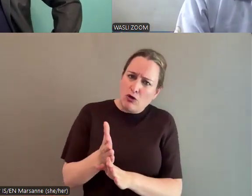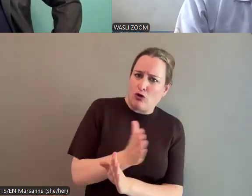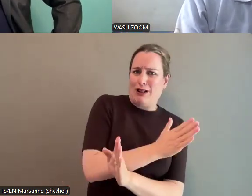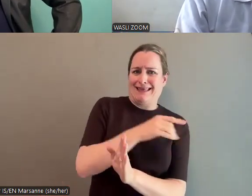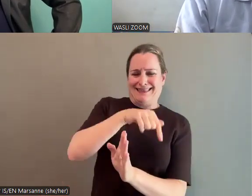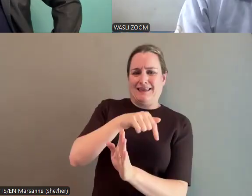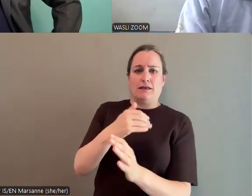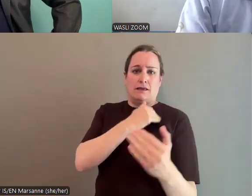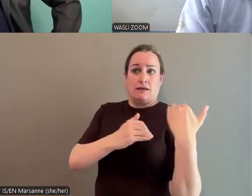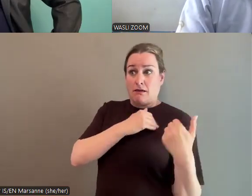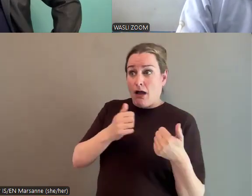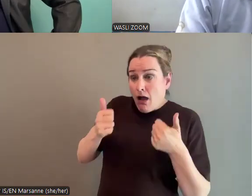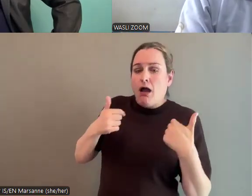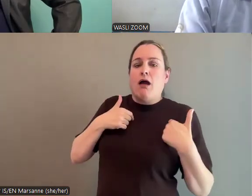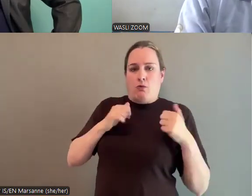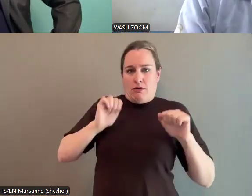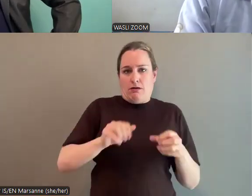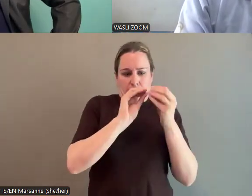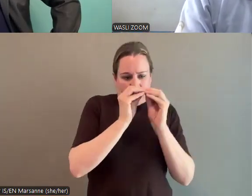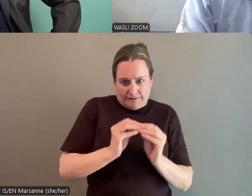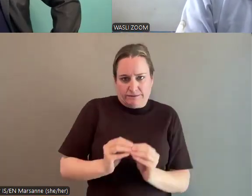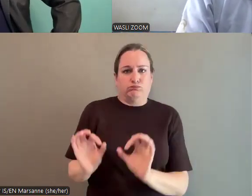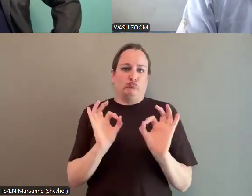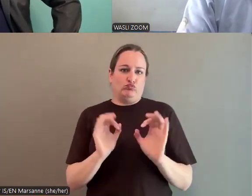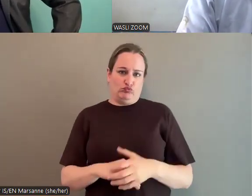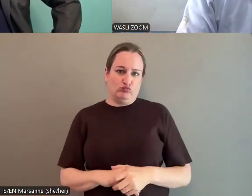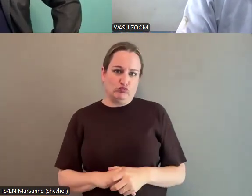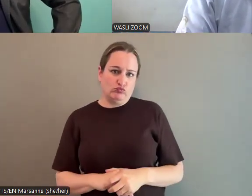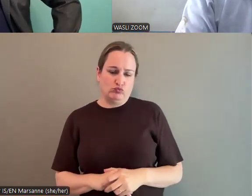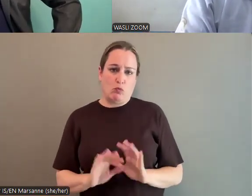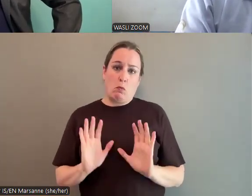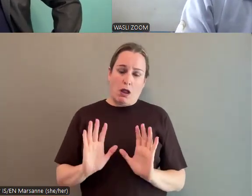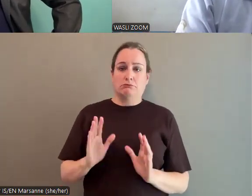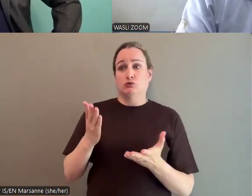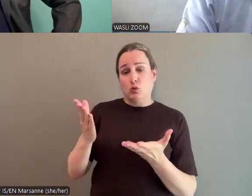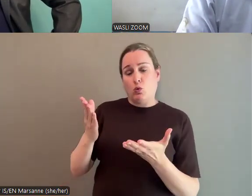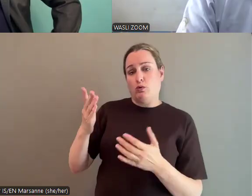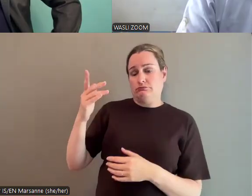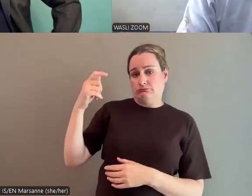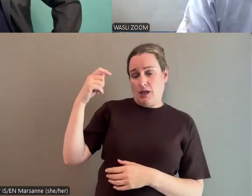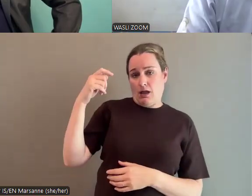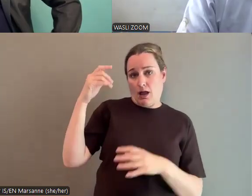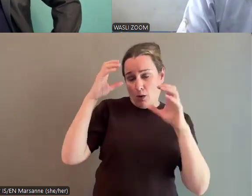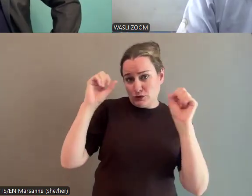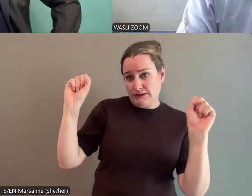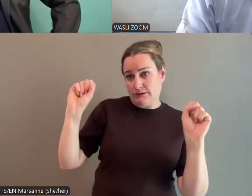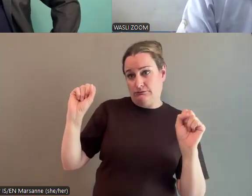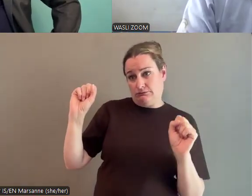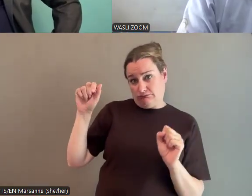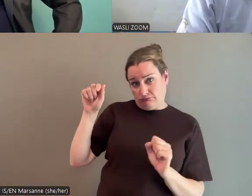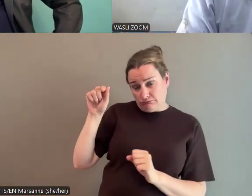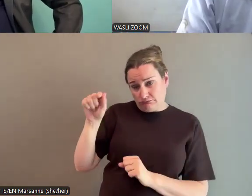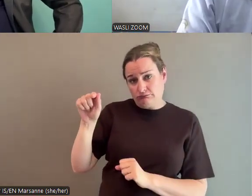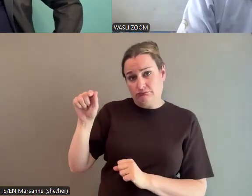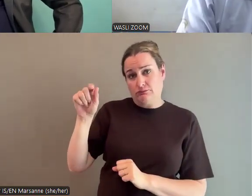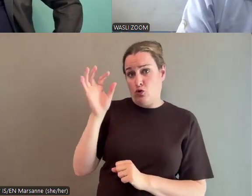able to take correction about that. Any other thing, just like President Christopher have said, we will work on the